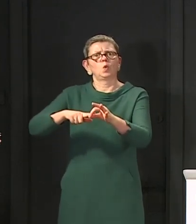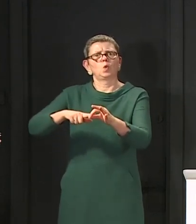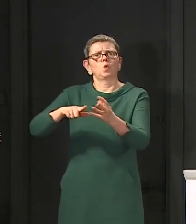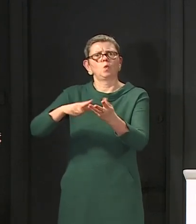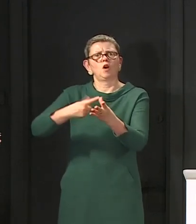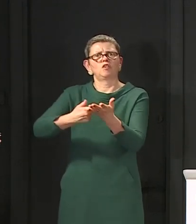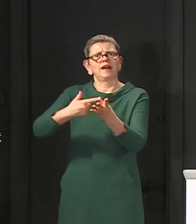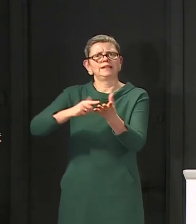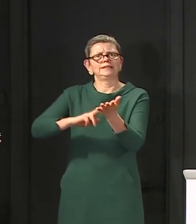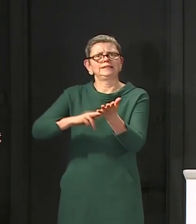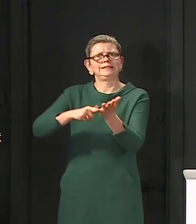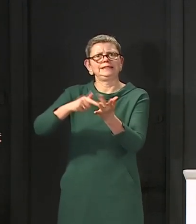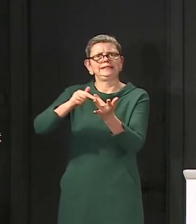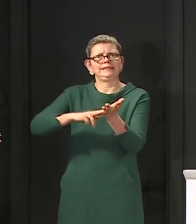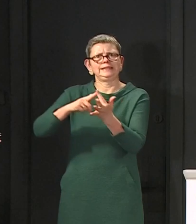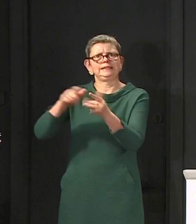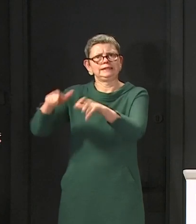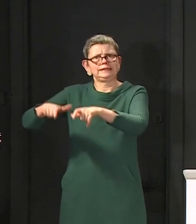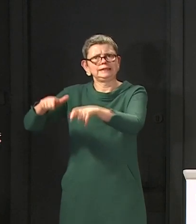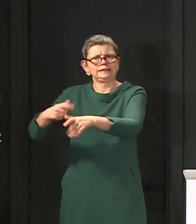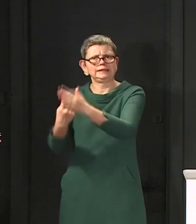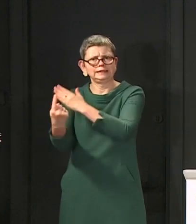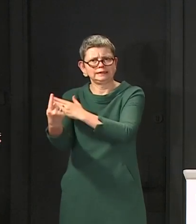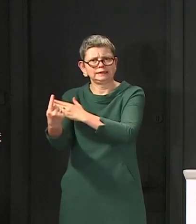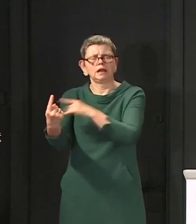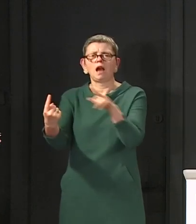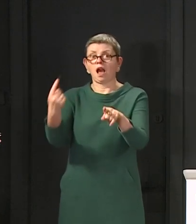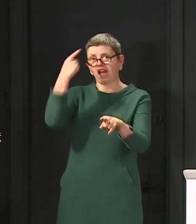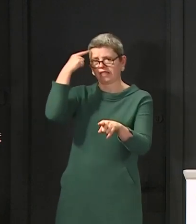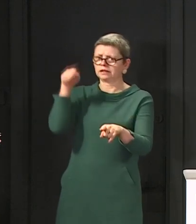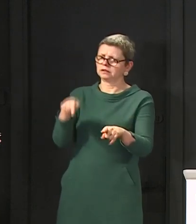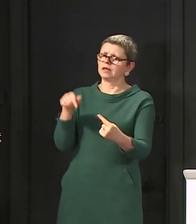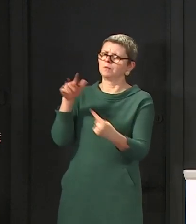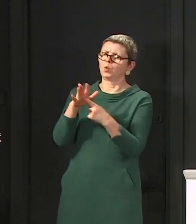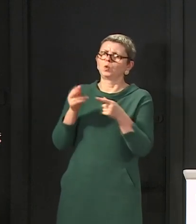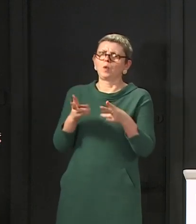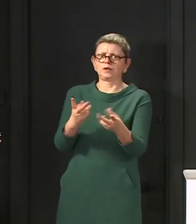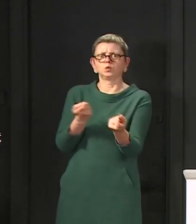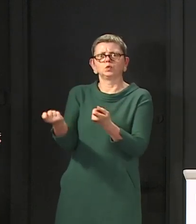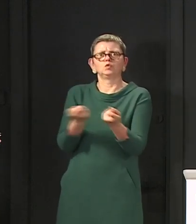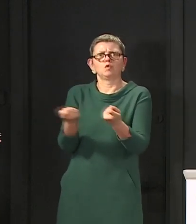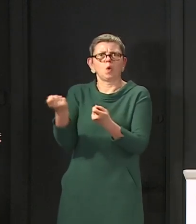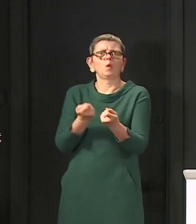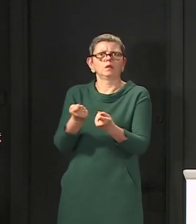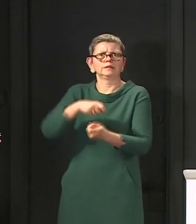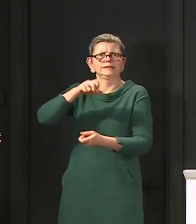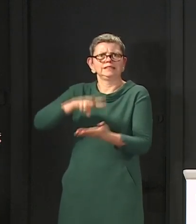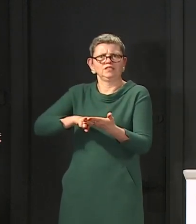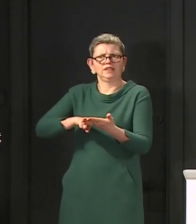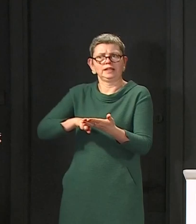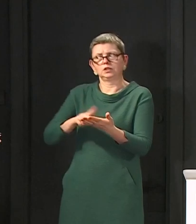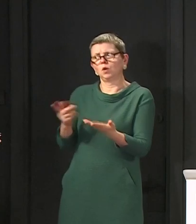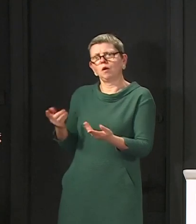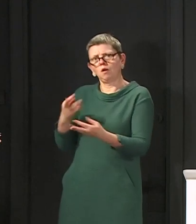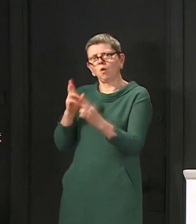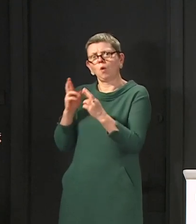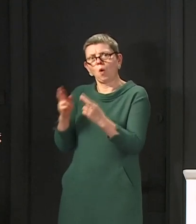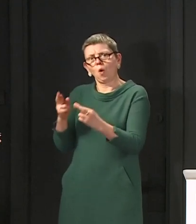to our efforts to contain the virus in the period ahead, and I would encourage the UK government to introduce that as soon as